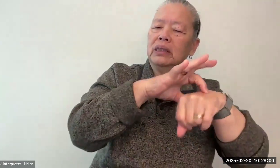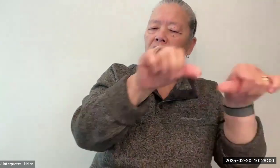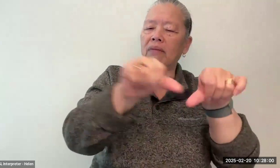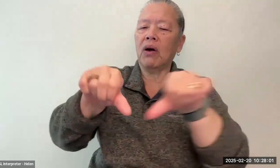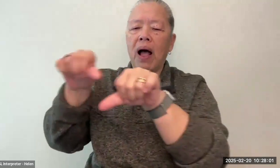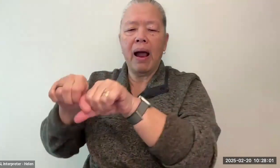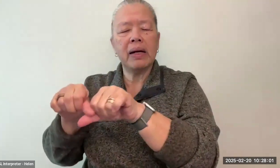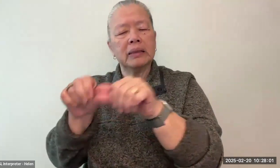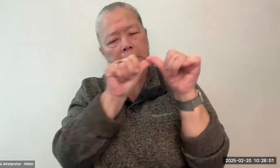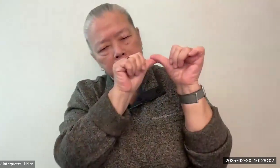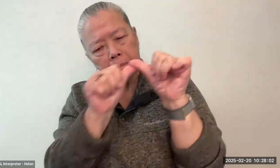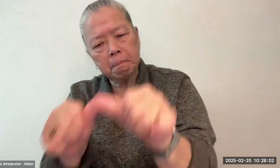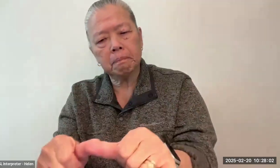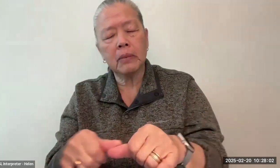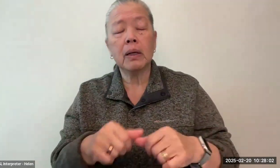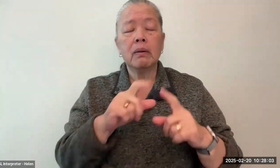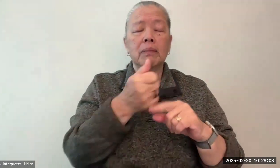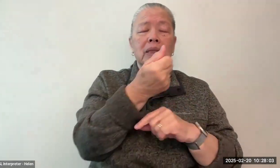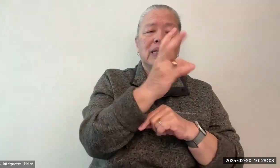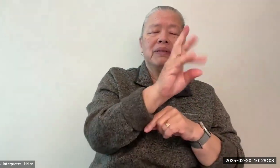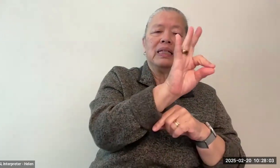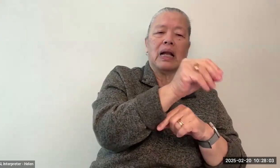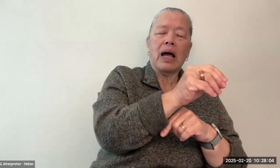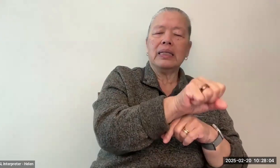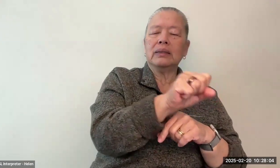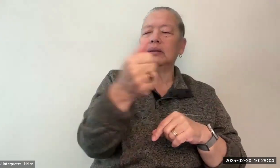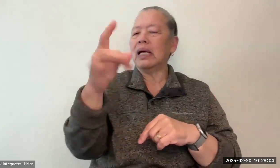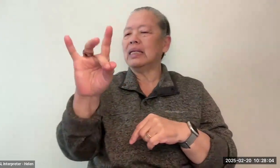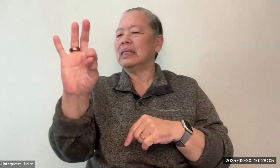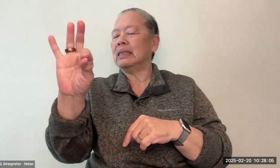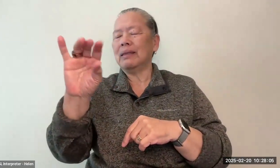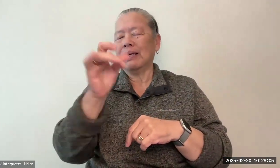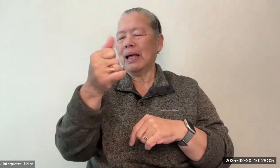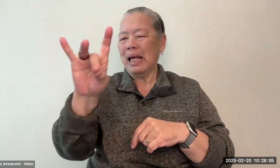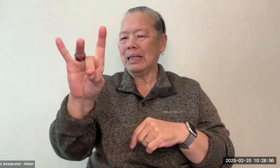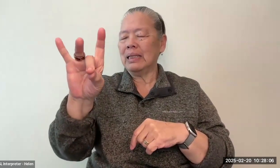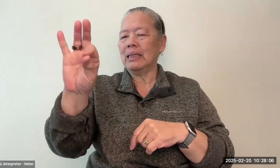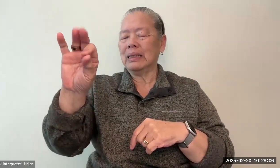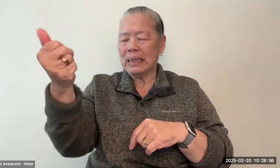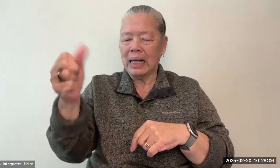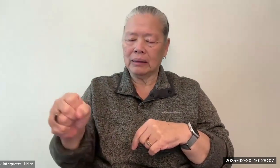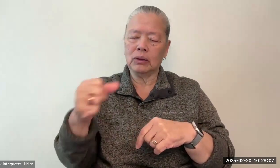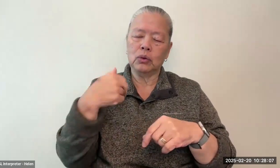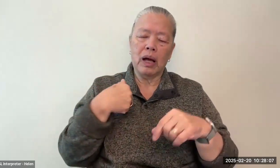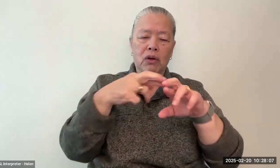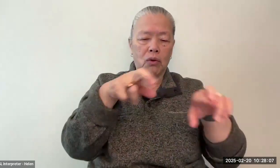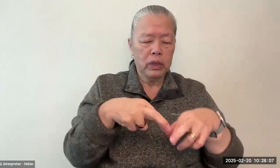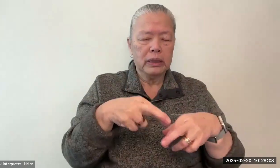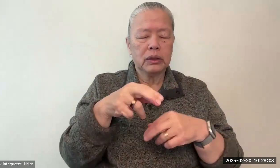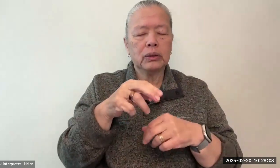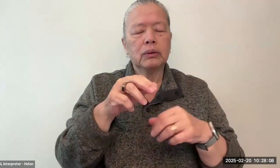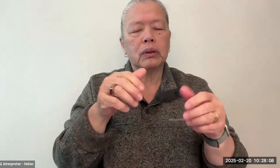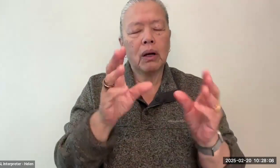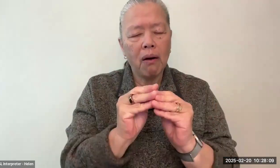From the 1790s through the 1810s, the system of a general conference and regional annual conferences evolved.